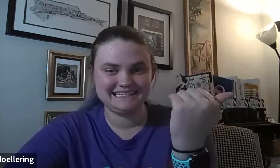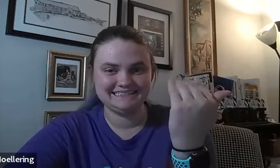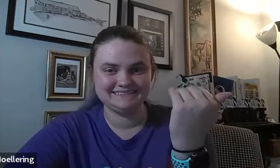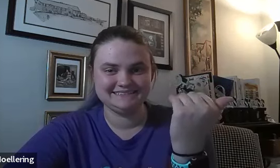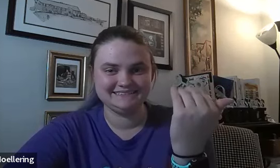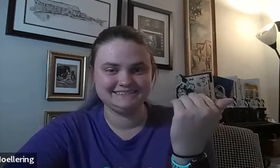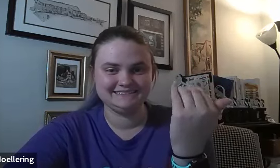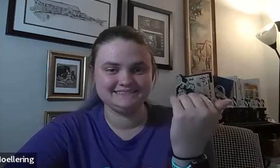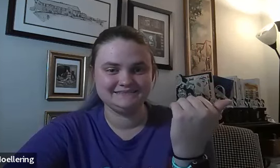16,